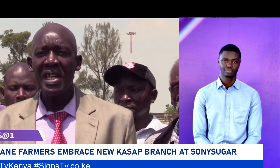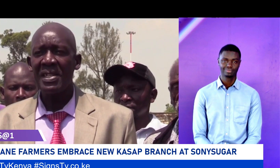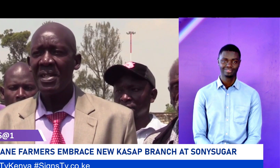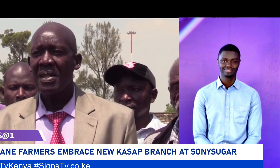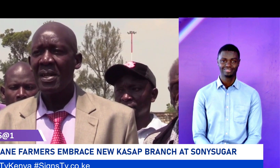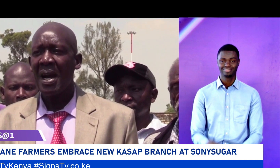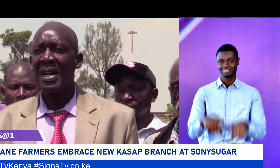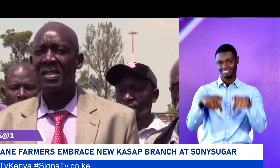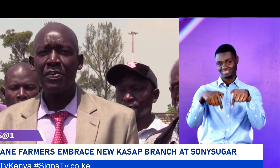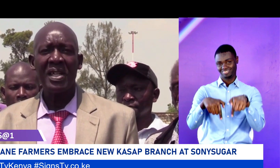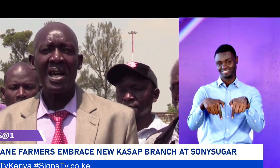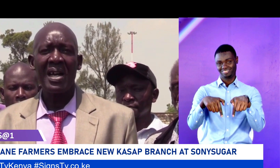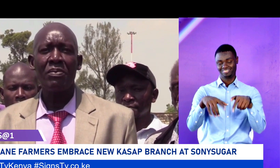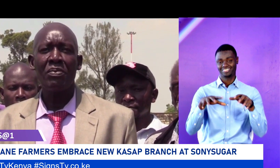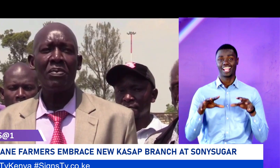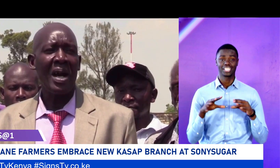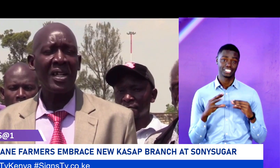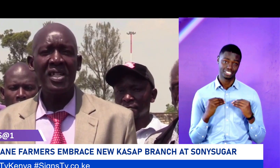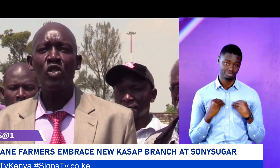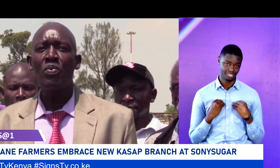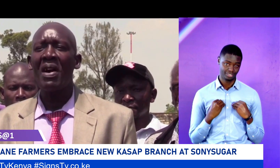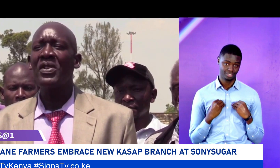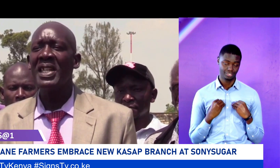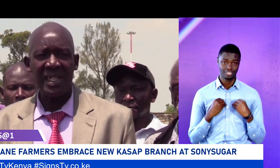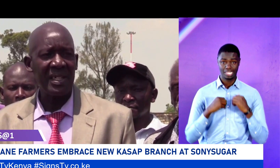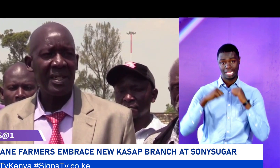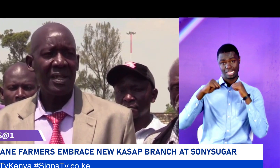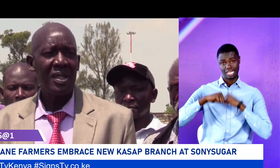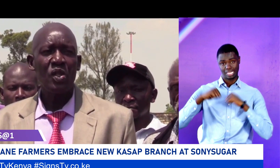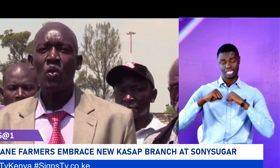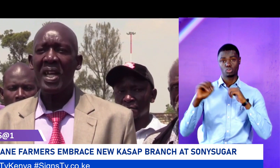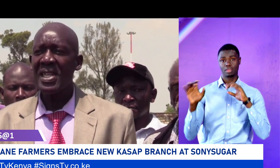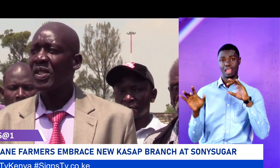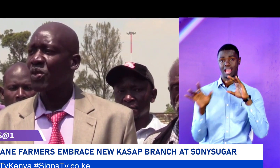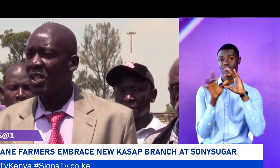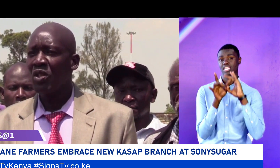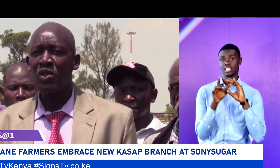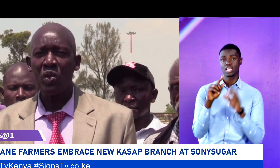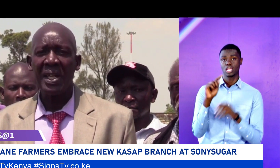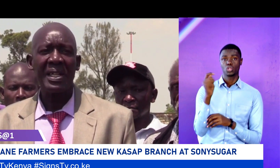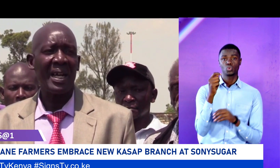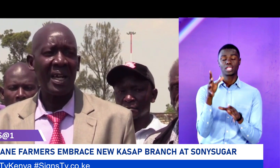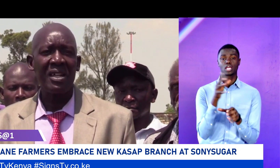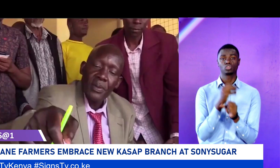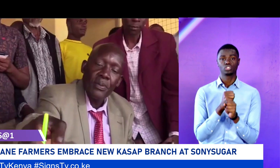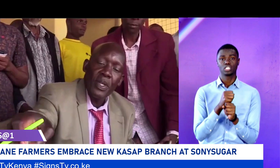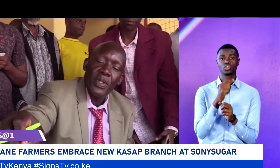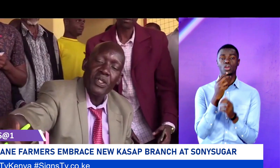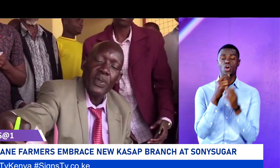Today accepted and agreed to be affiliated to Kenya Association of Sugarcane and Allied Products